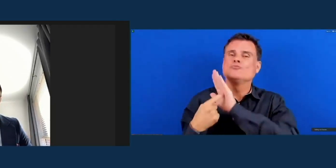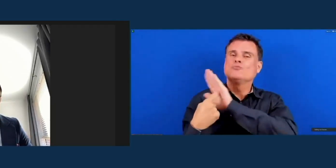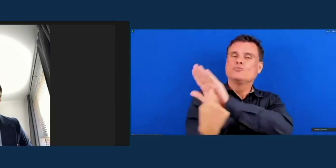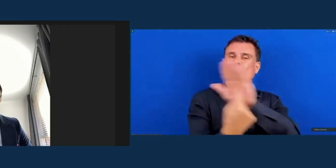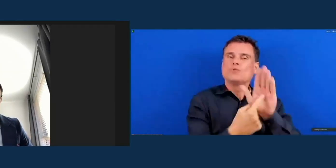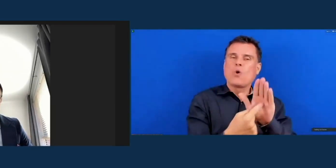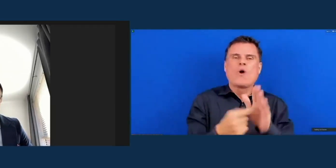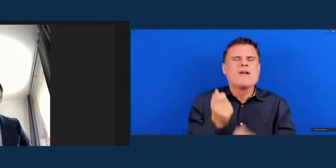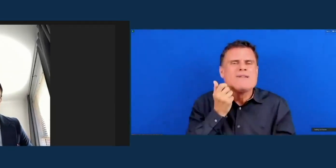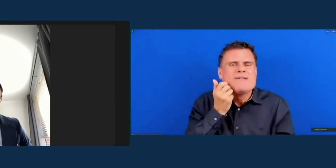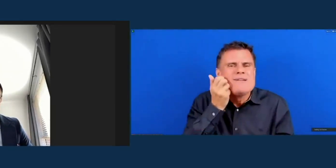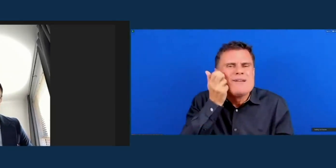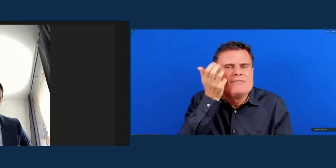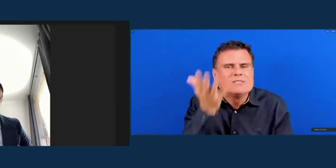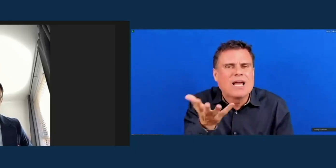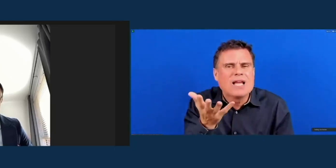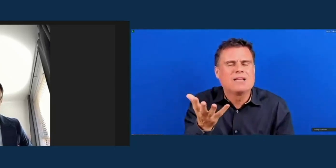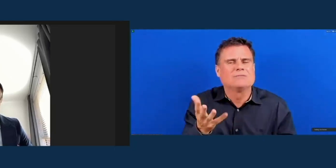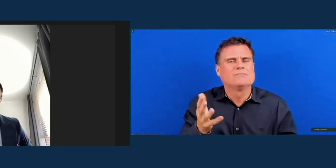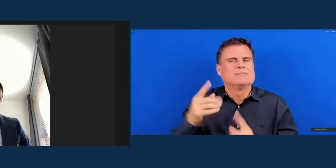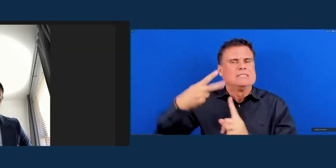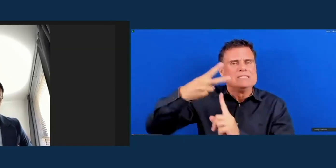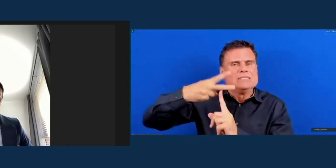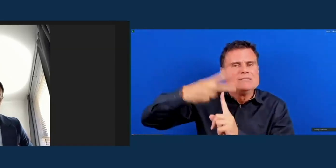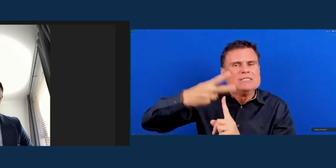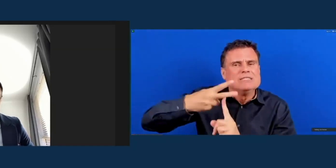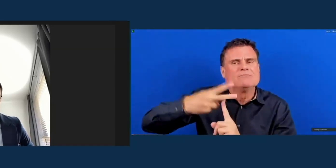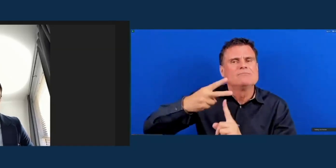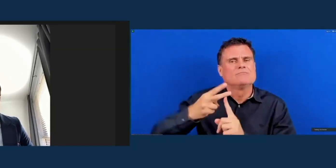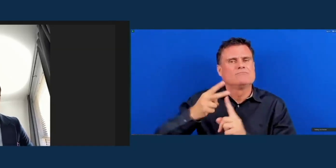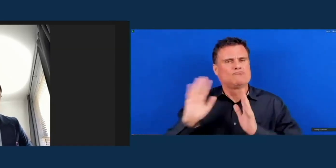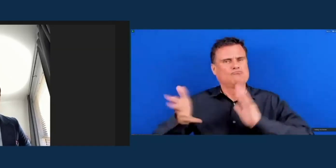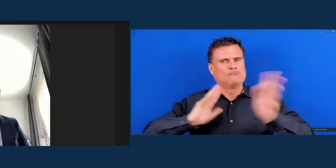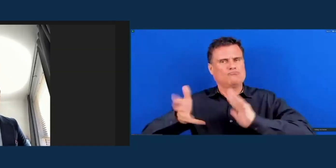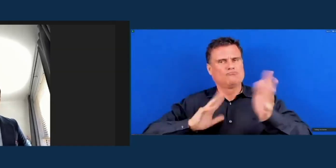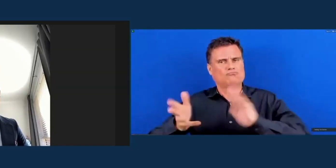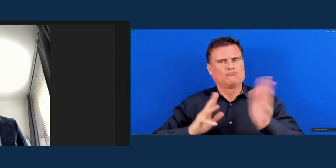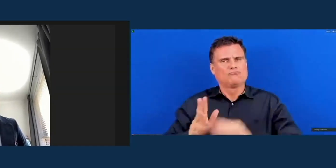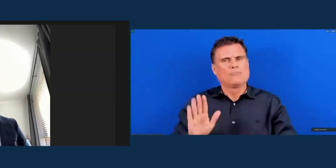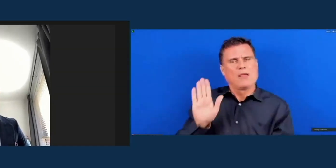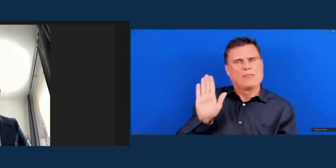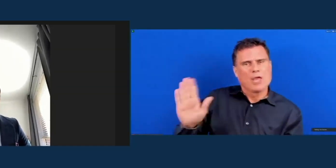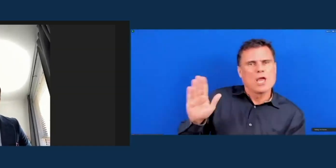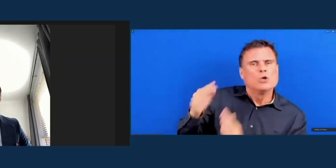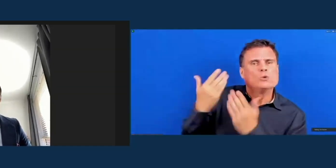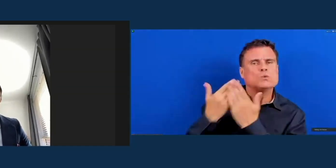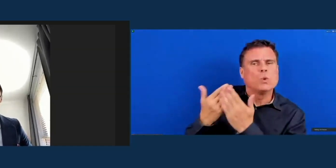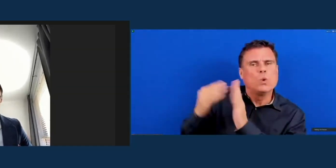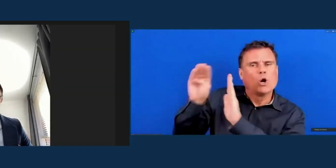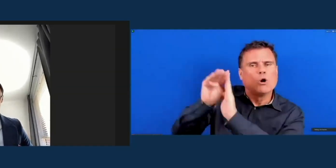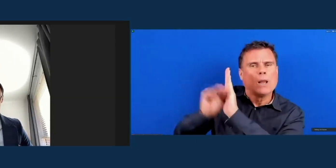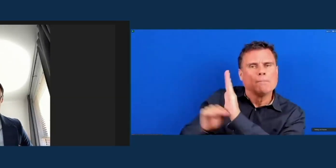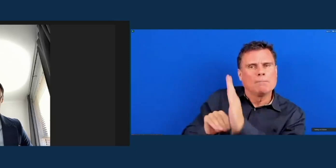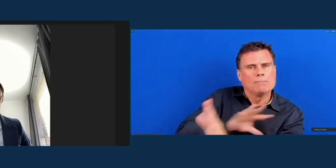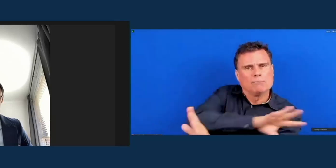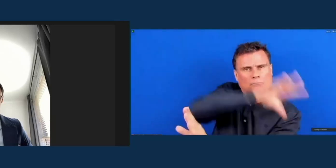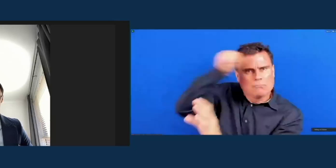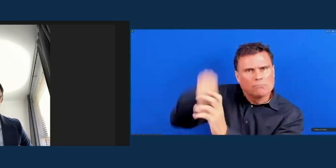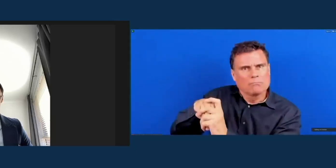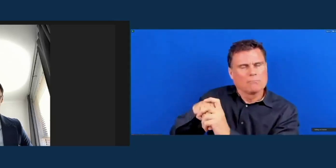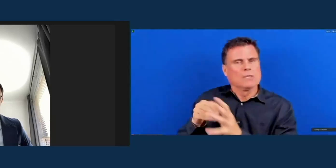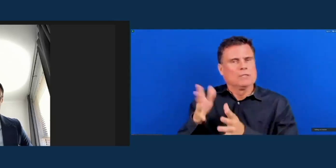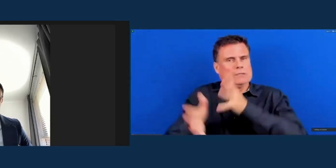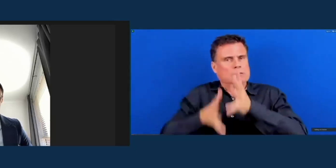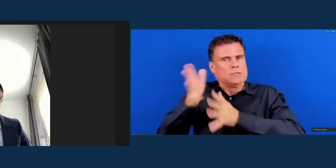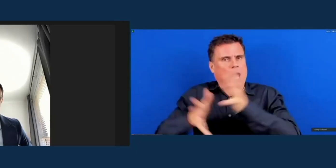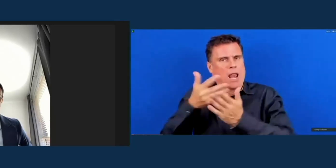of Curriculum Development's term learning activities. I also acknowledge some of the research we conducted to